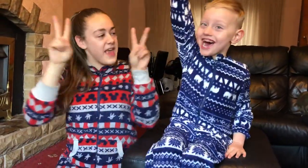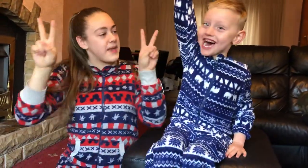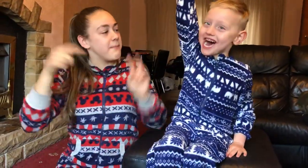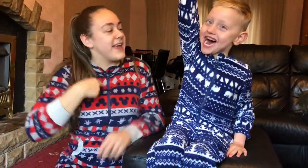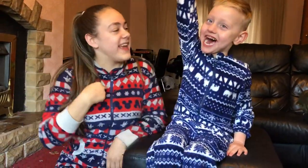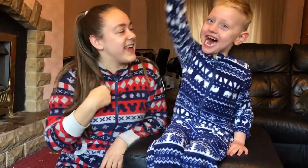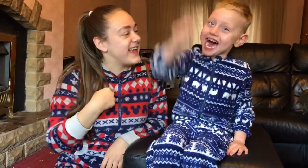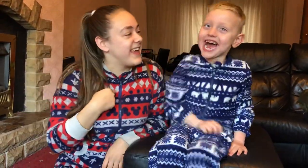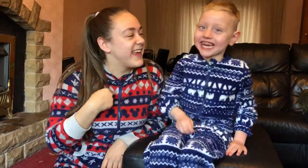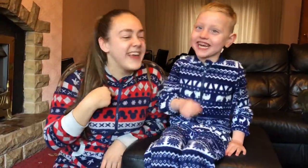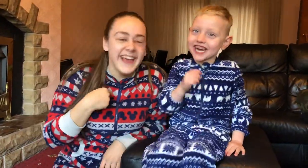me